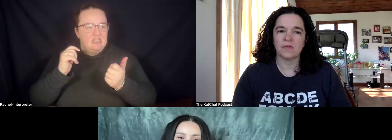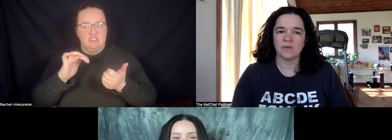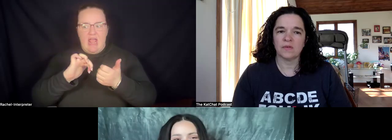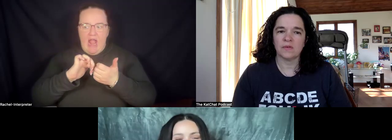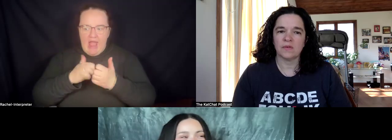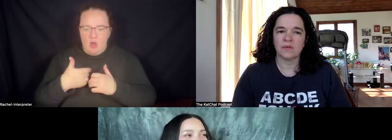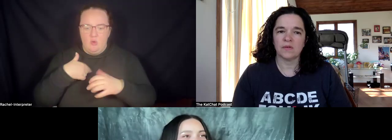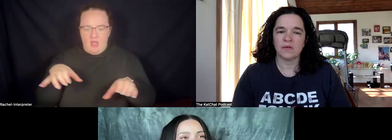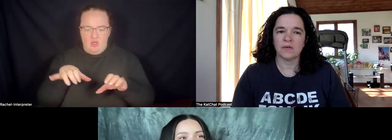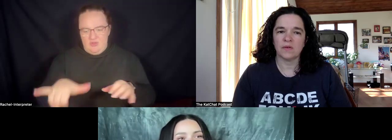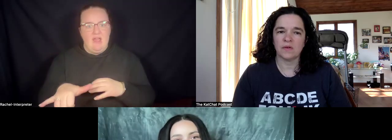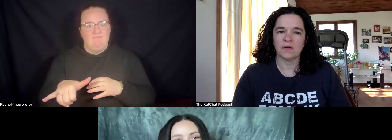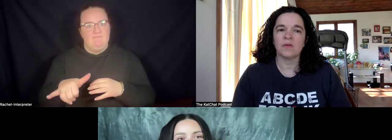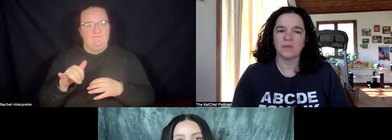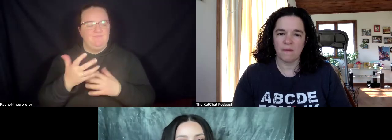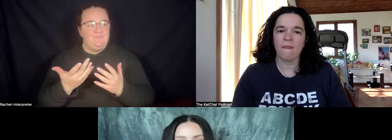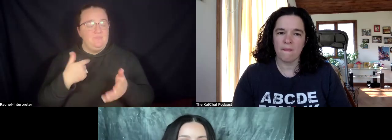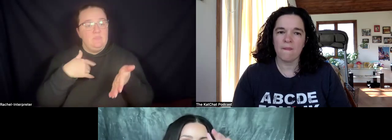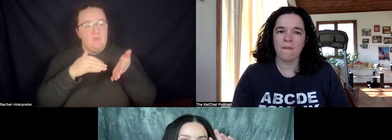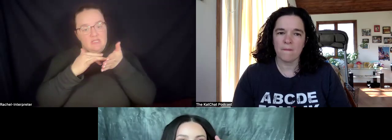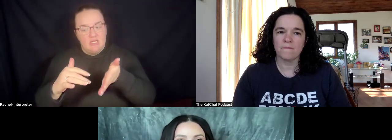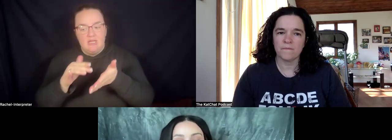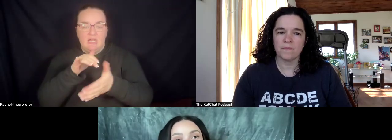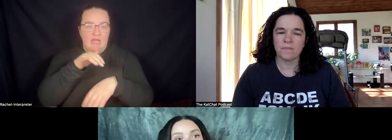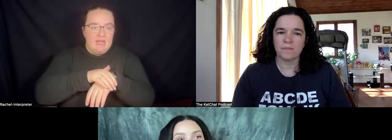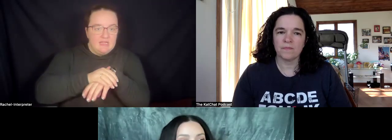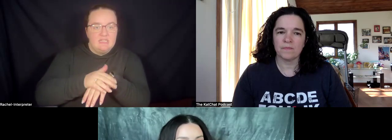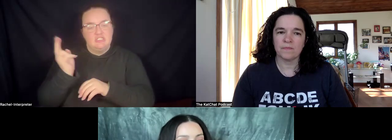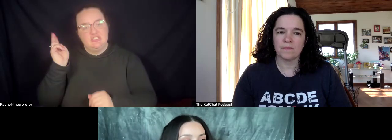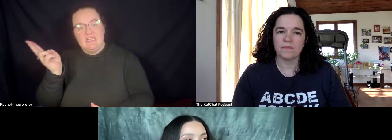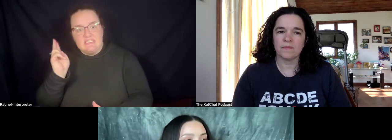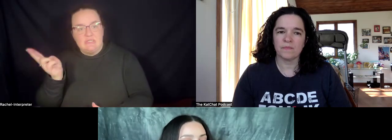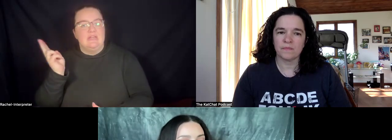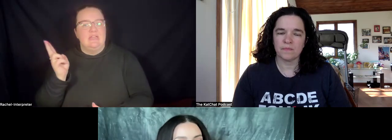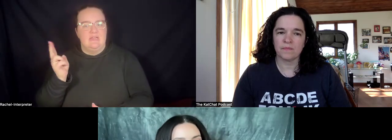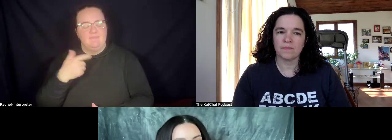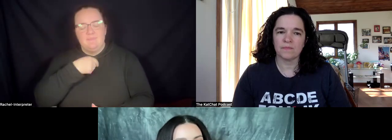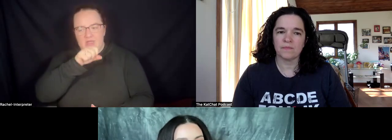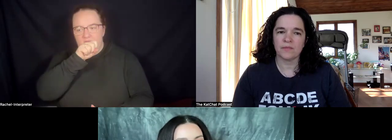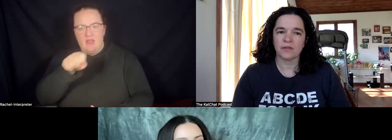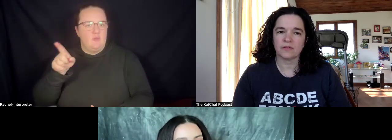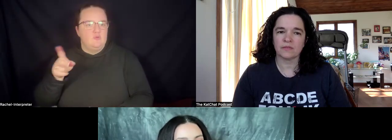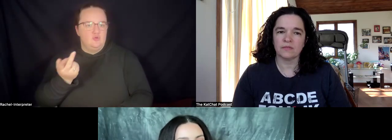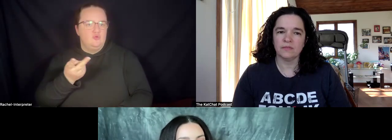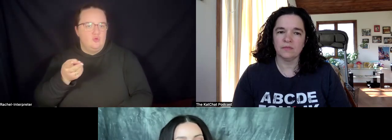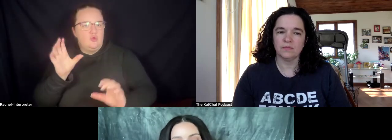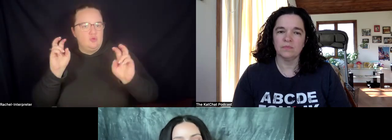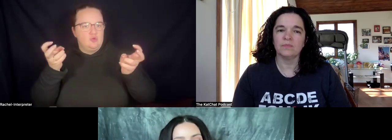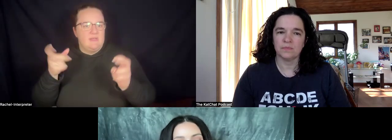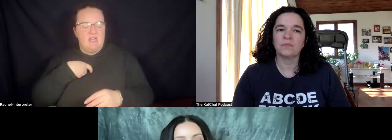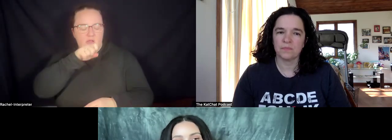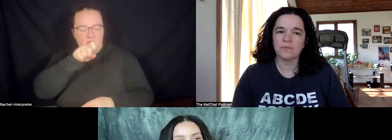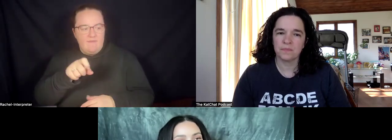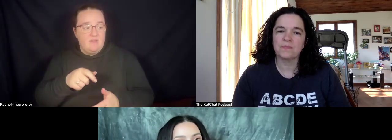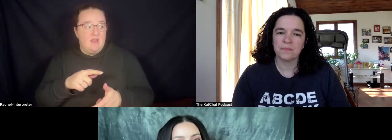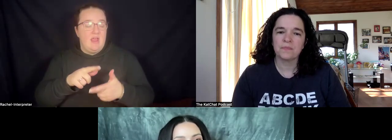you go about doing that. So I studied English and history because I've always loved that as well, those subjects as well. And then I auditioned for